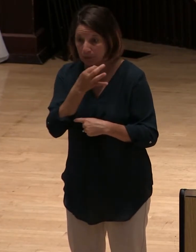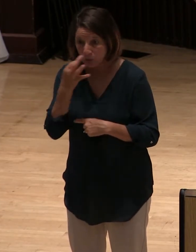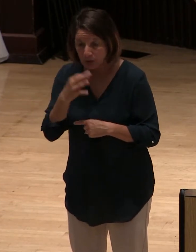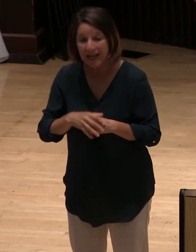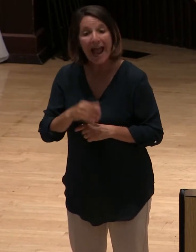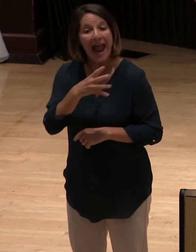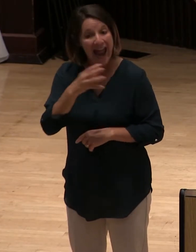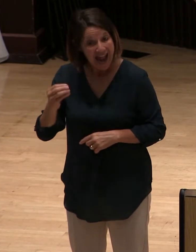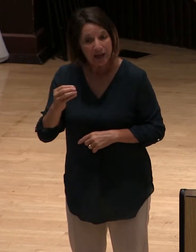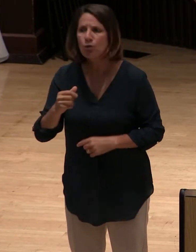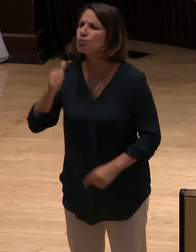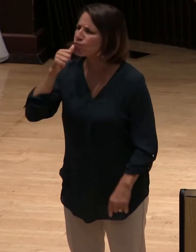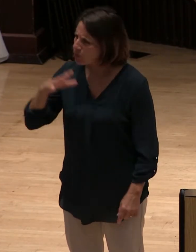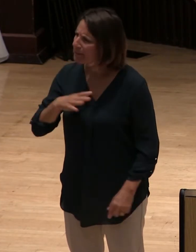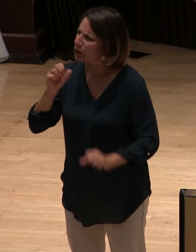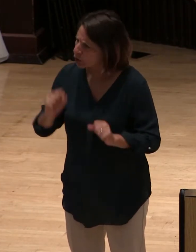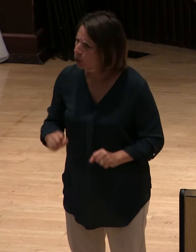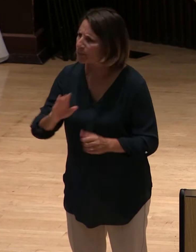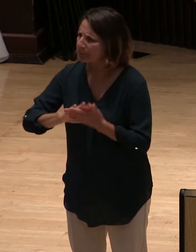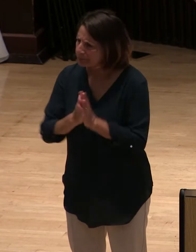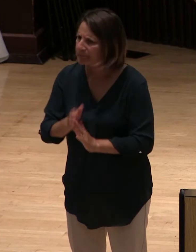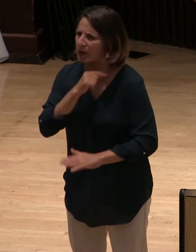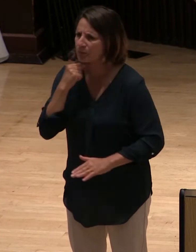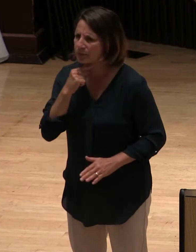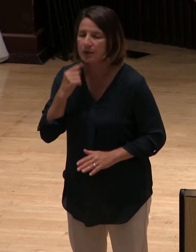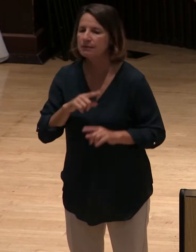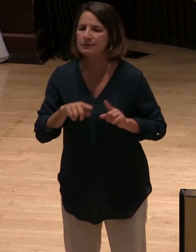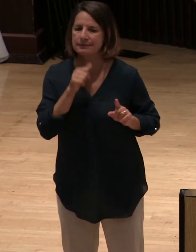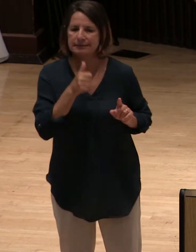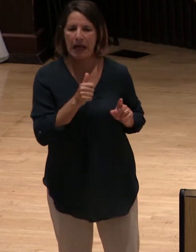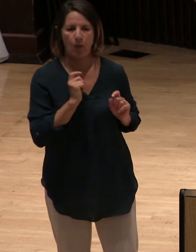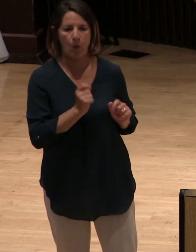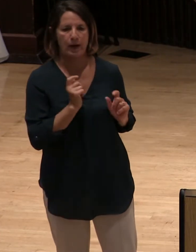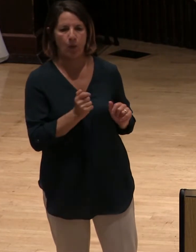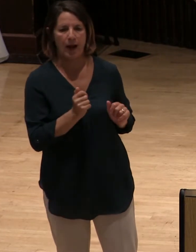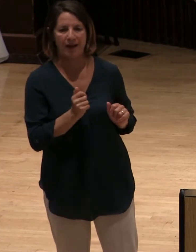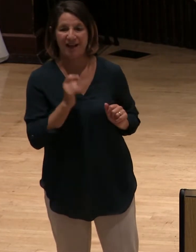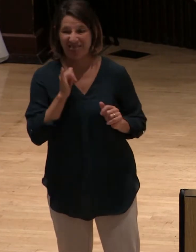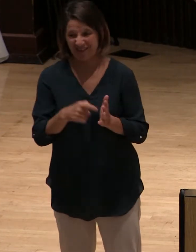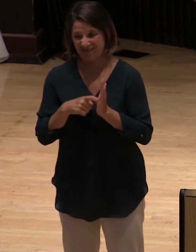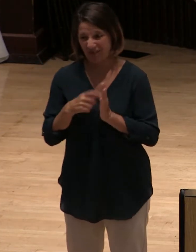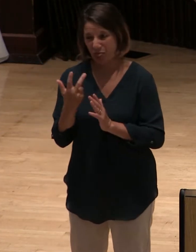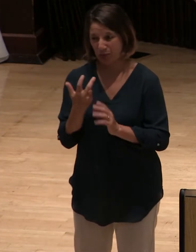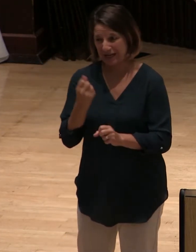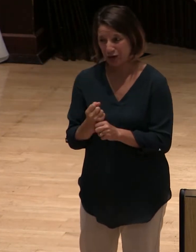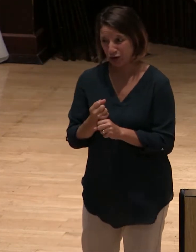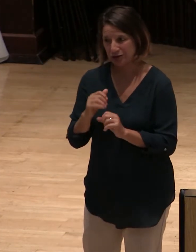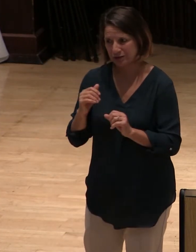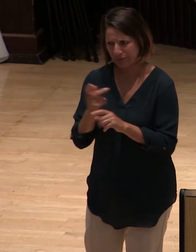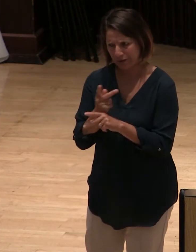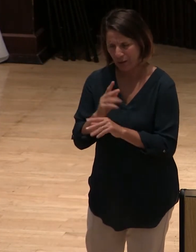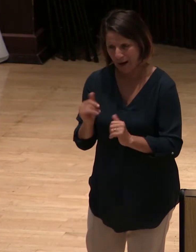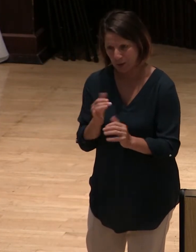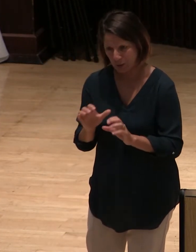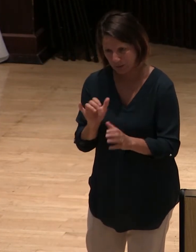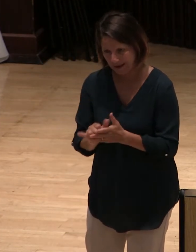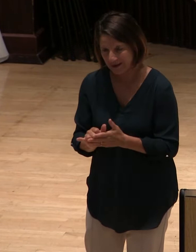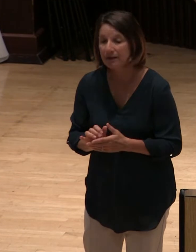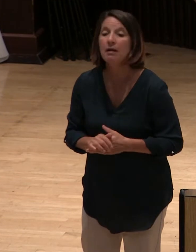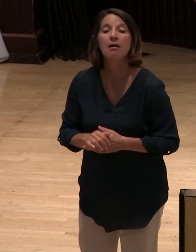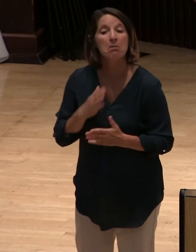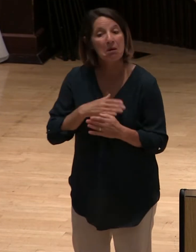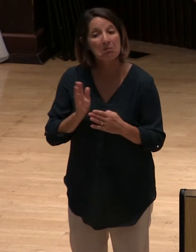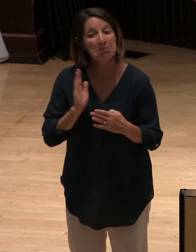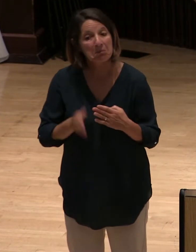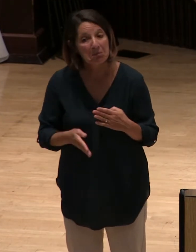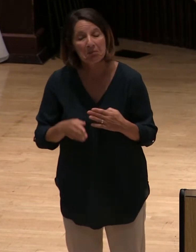And women could be priests, but that wasn't right away. That took us 3 years to figure out how to do that. But in the